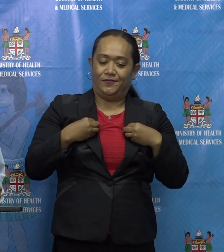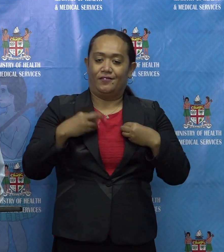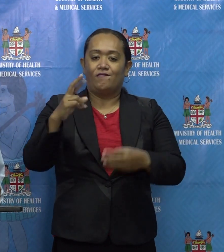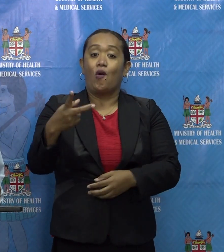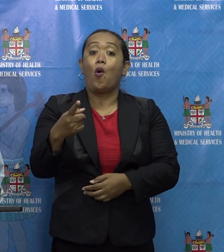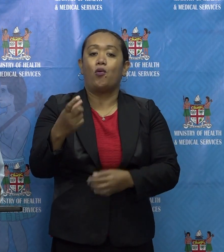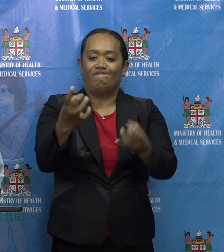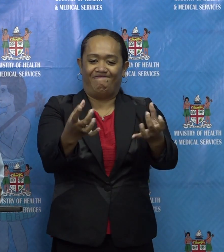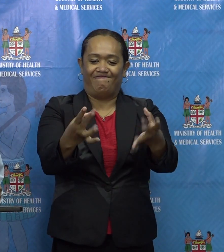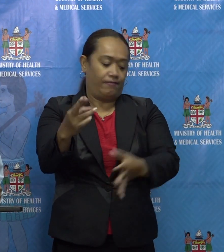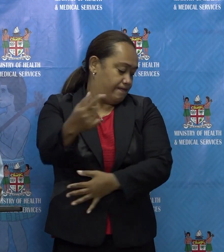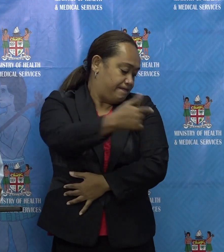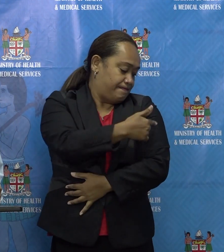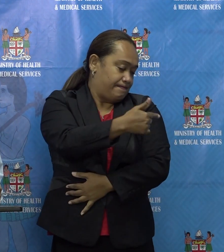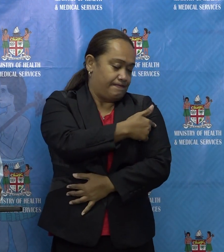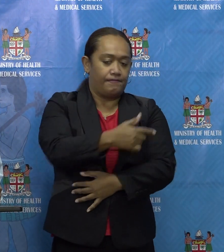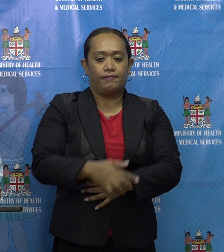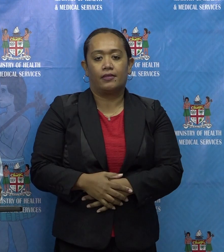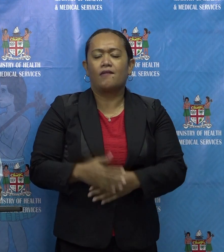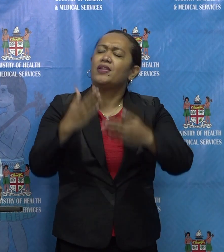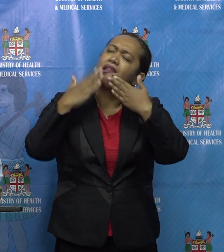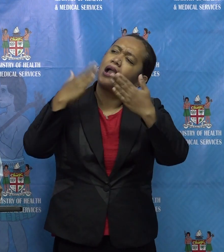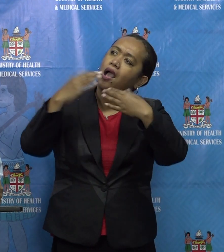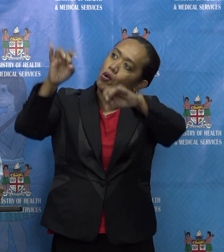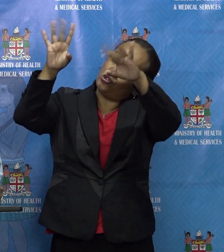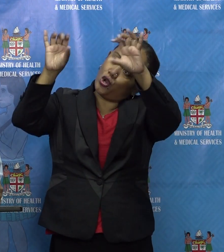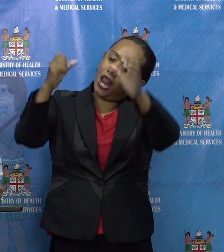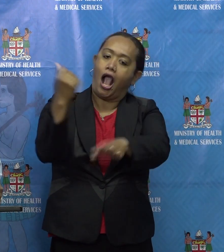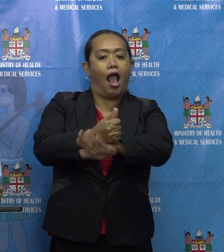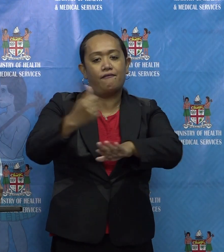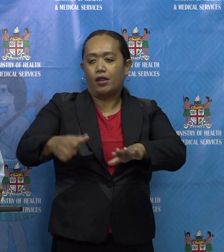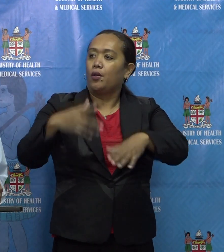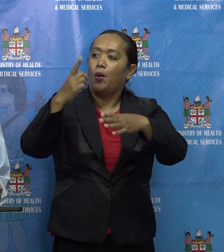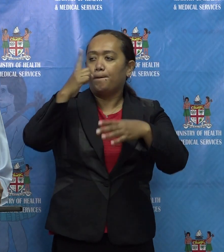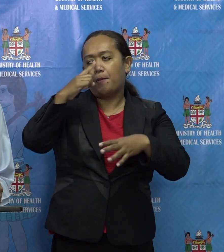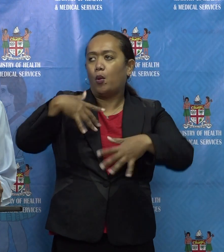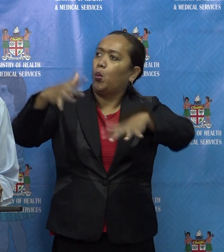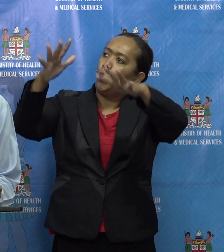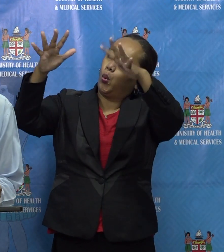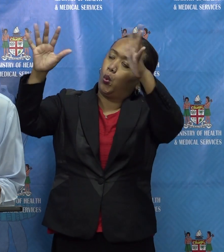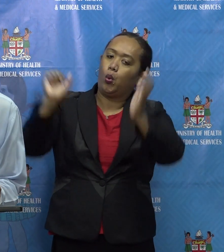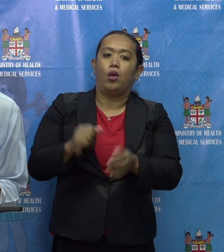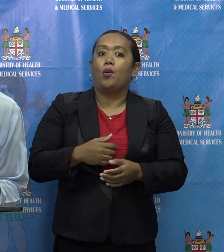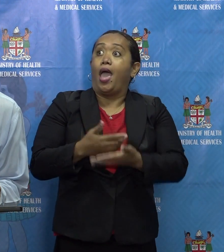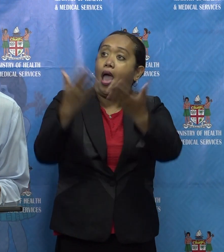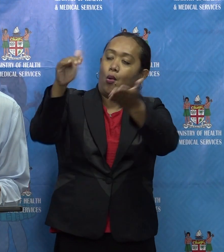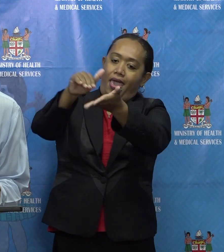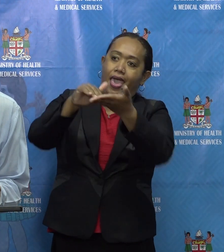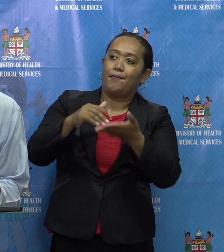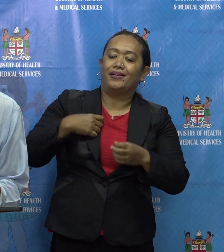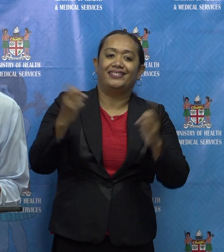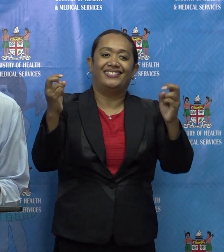many monthly installments. Vinaka to the Australian government and the people, we wish them a speedy containment of their new community cases in